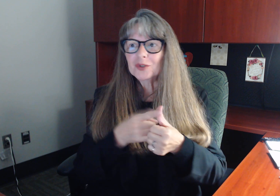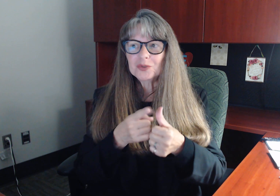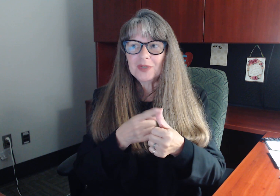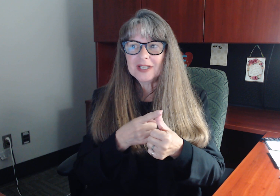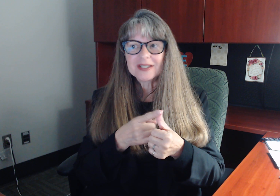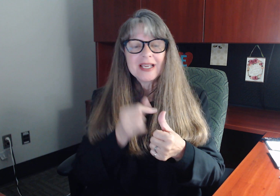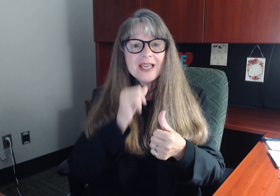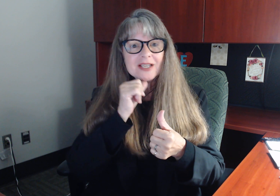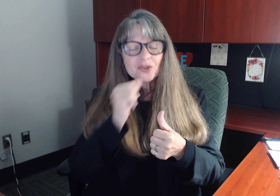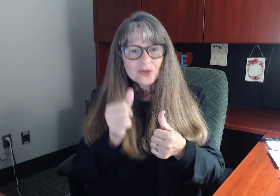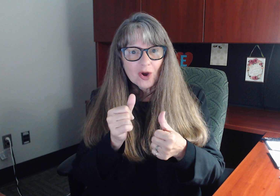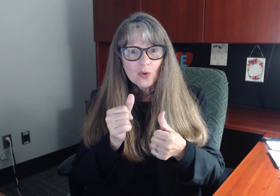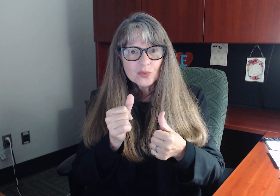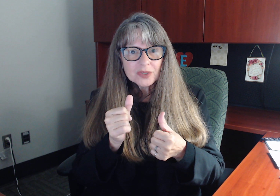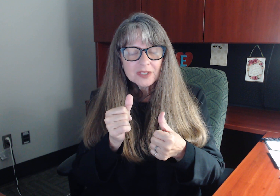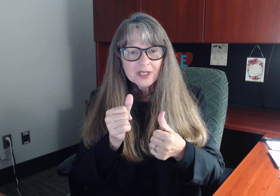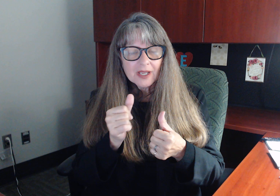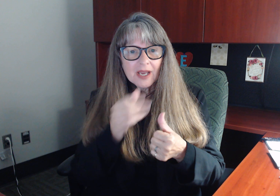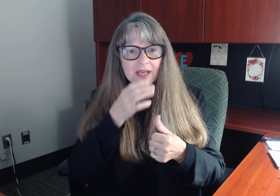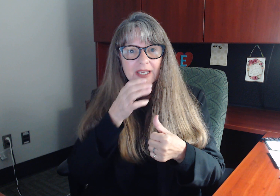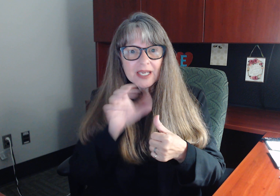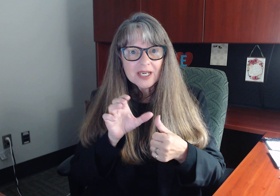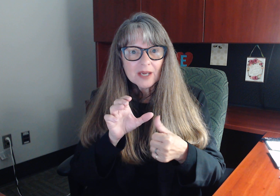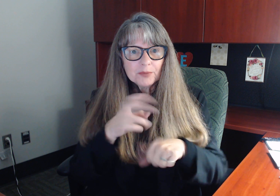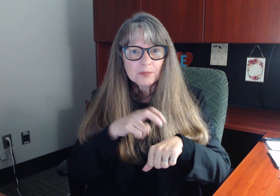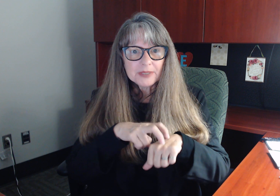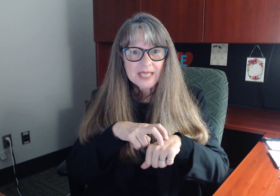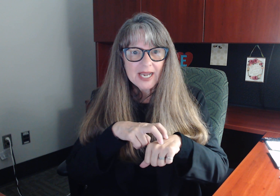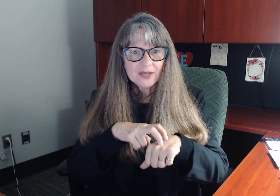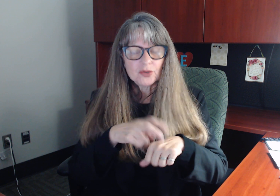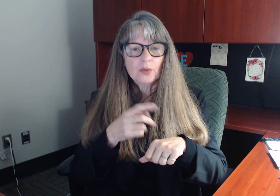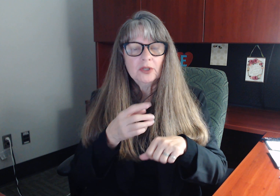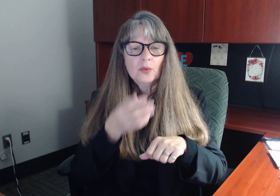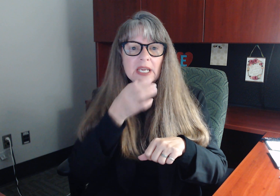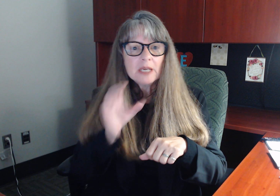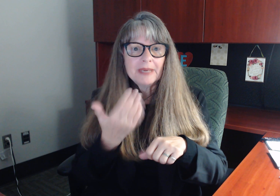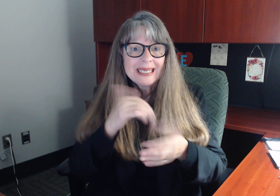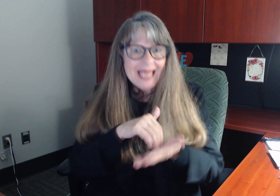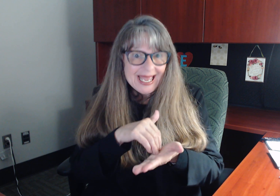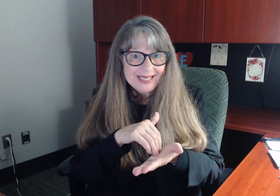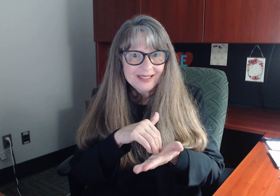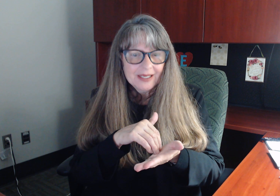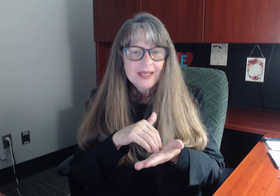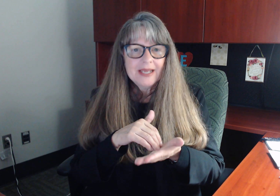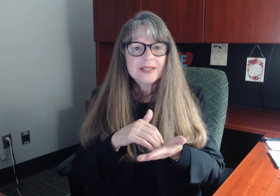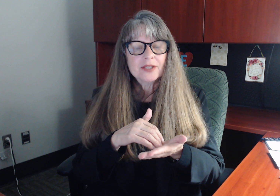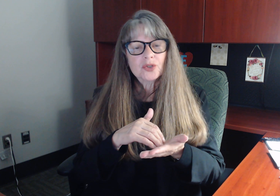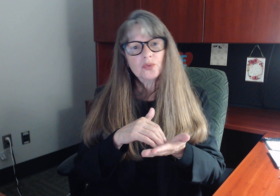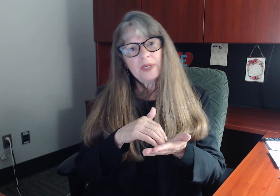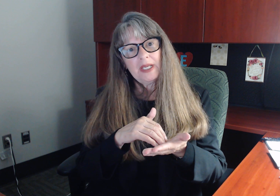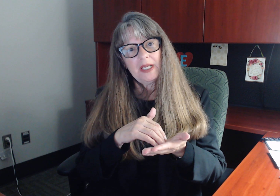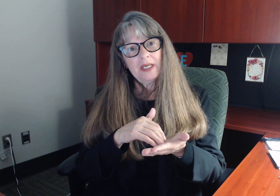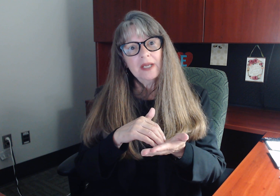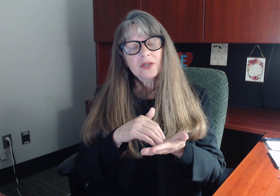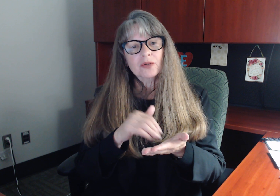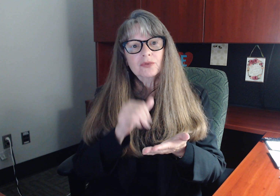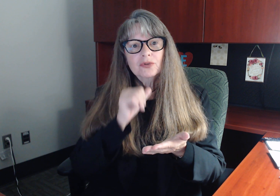one is don't heat up your potatoes, or heat them again. It says to reheat. So